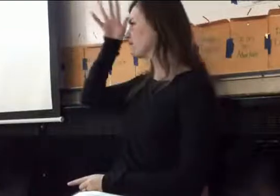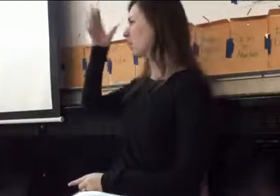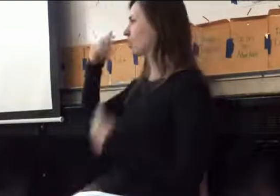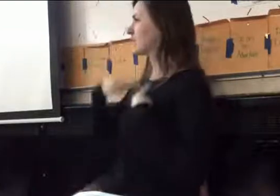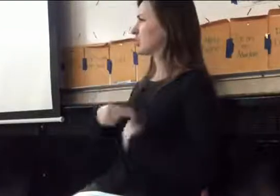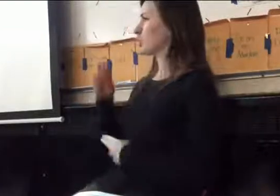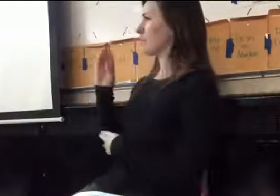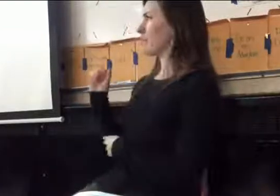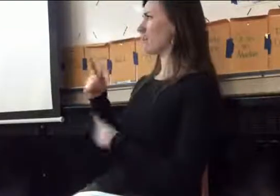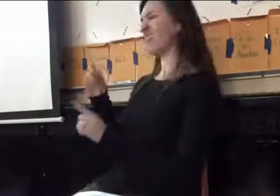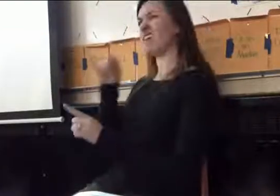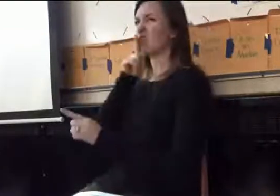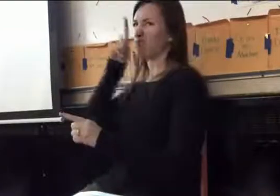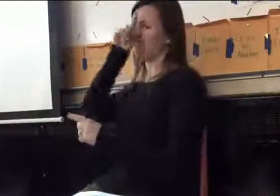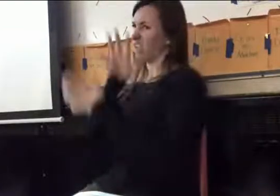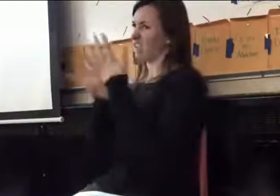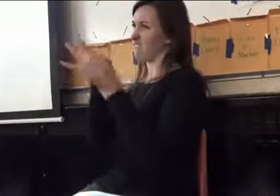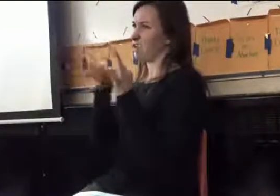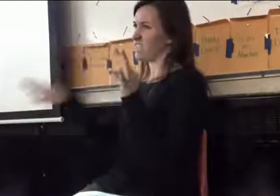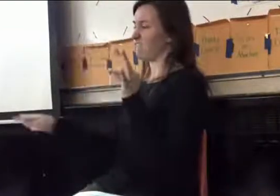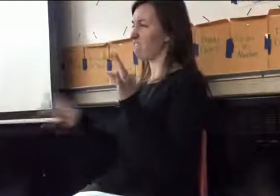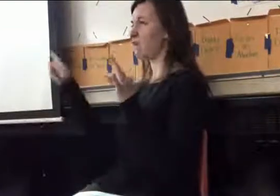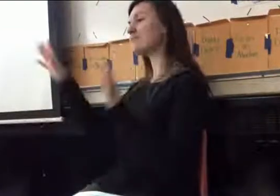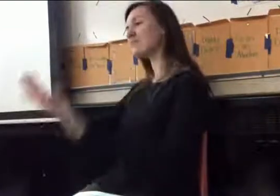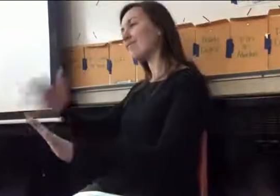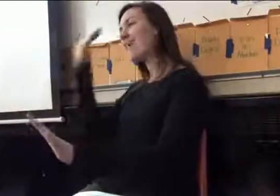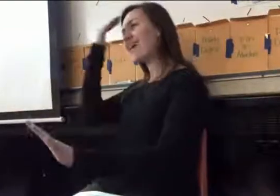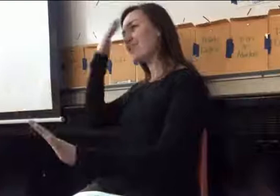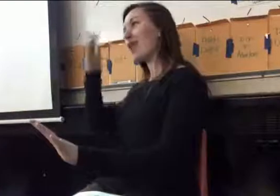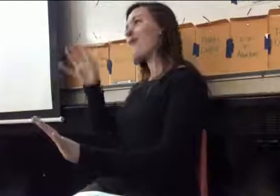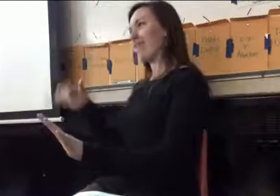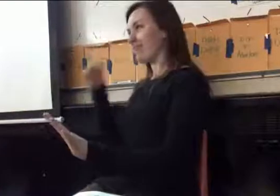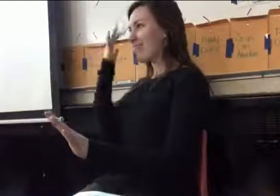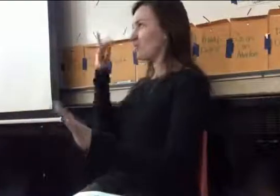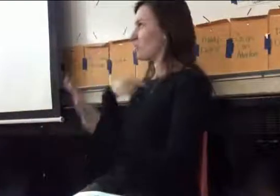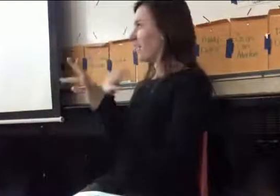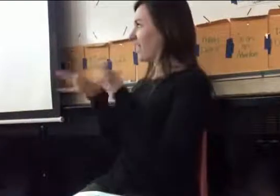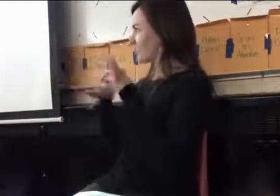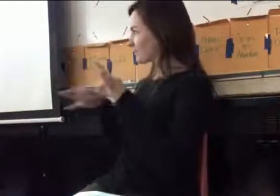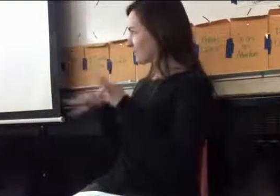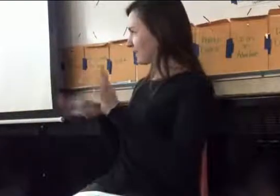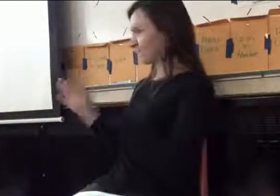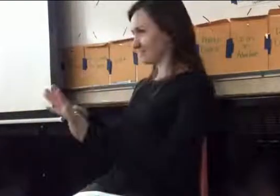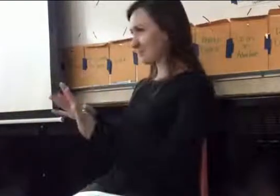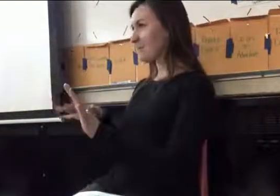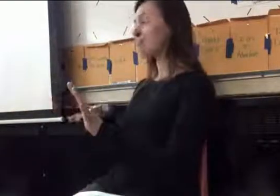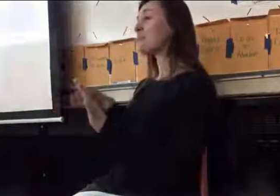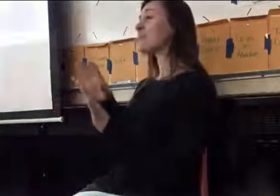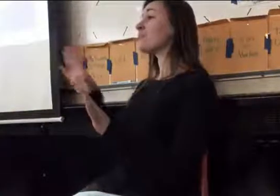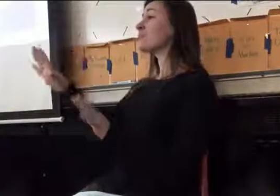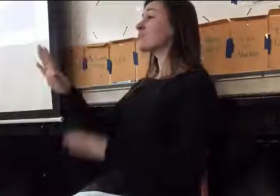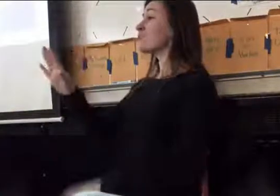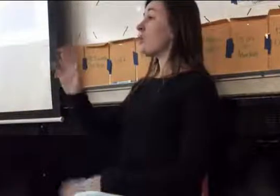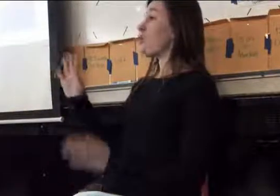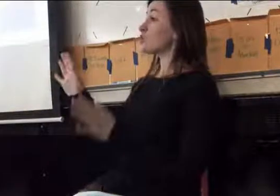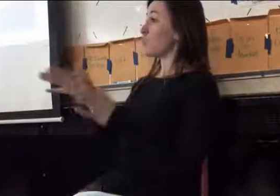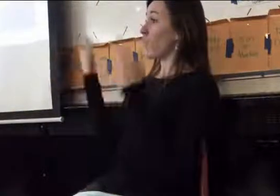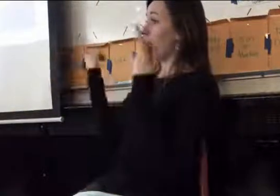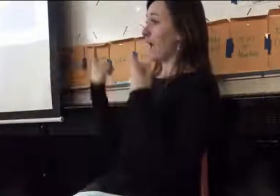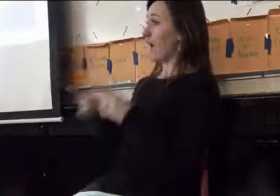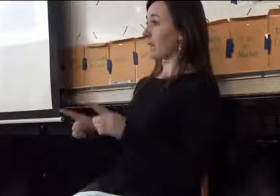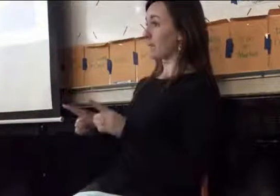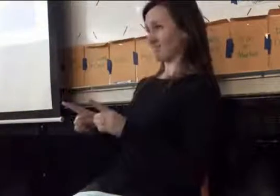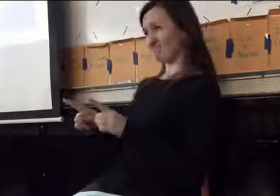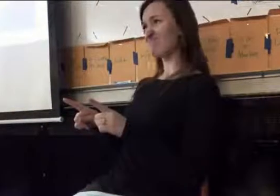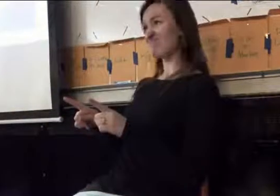Yeah. Okay, I know it is confusing. I didn't look that far, I just found the headline. Now, what happens though is